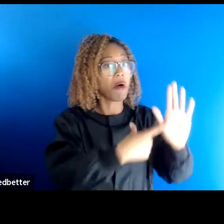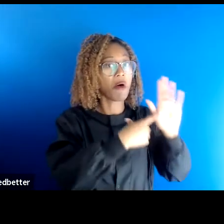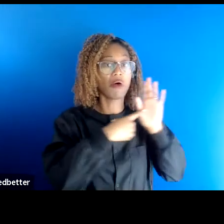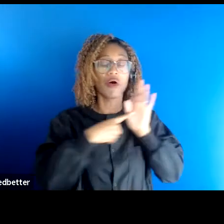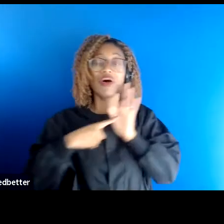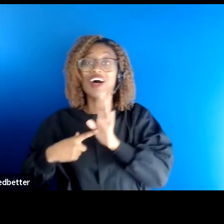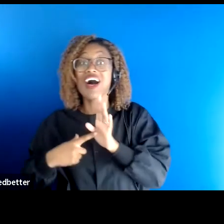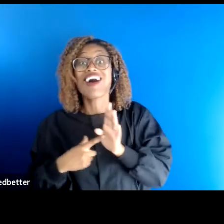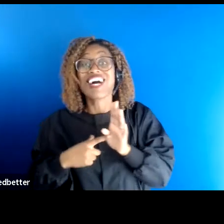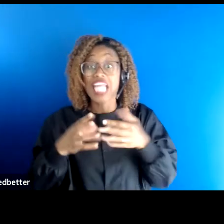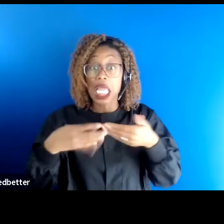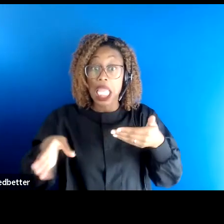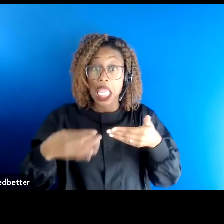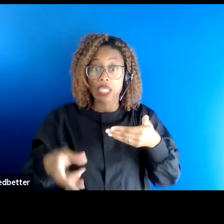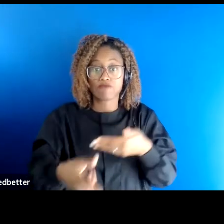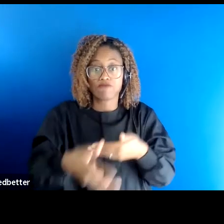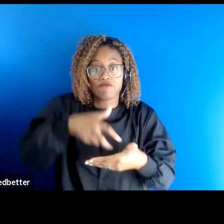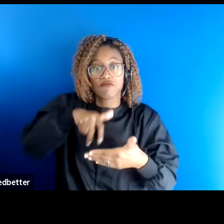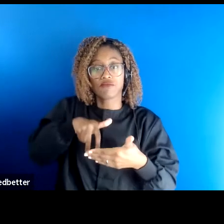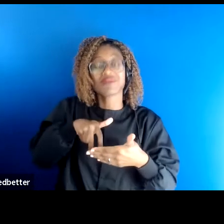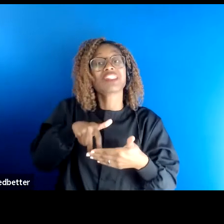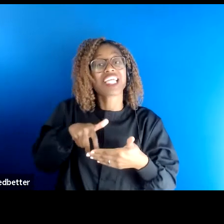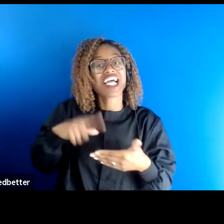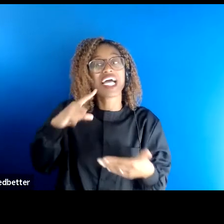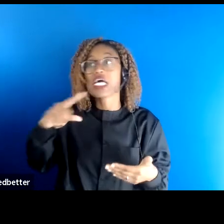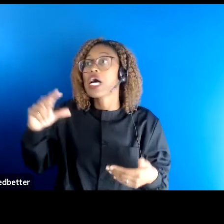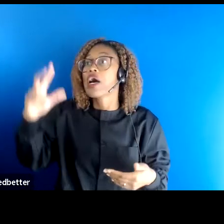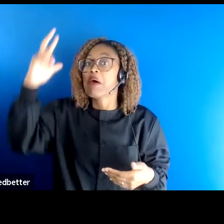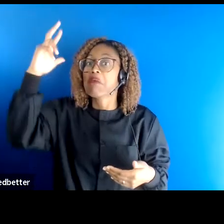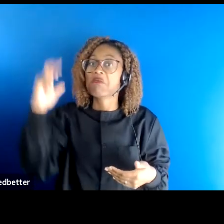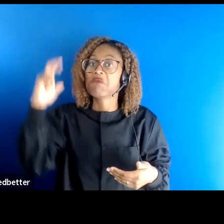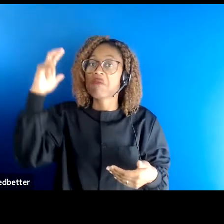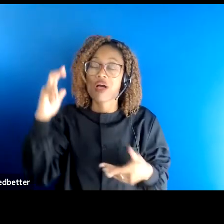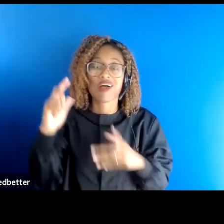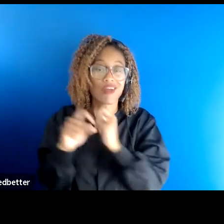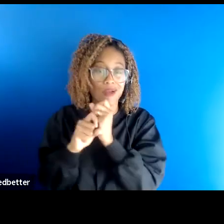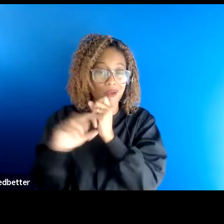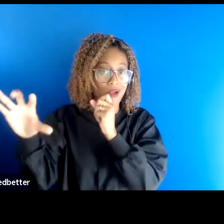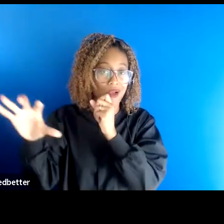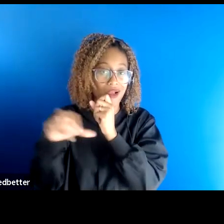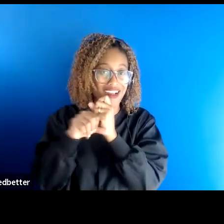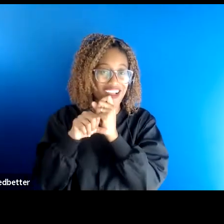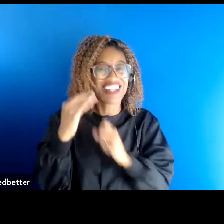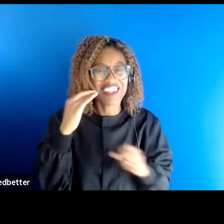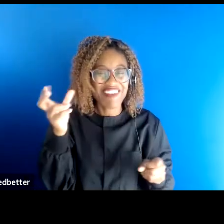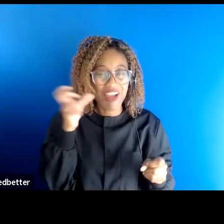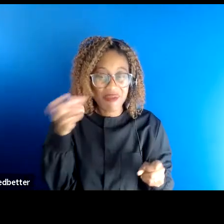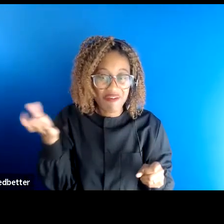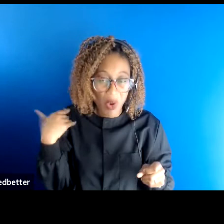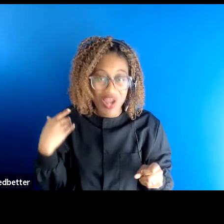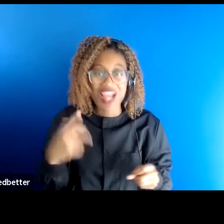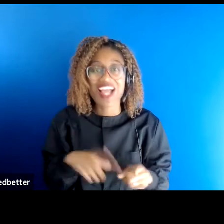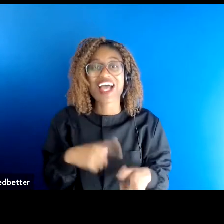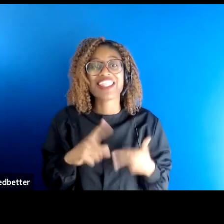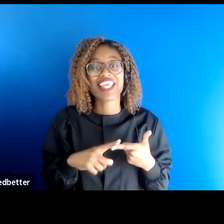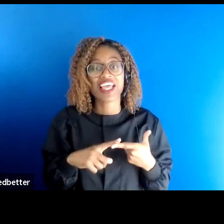then they play this sound on the horn that you probably have heard before in a cartoon. And then